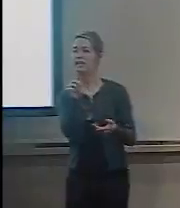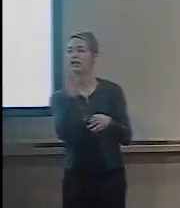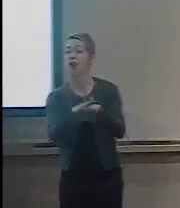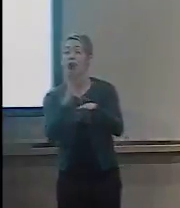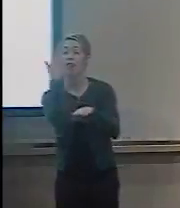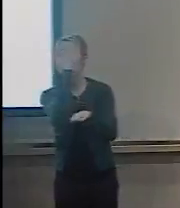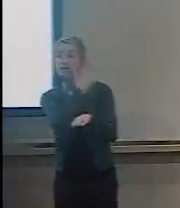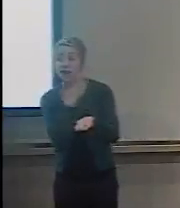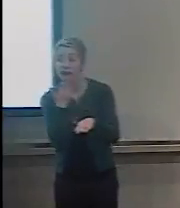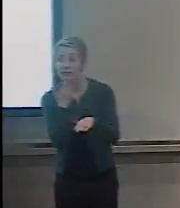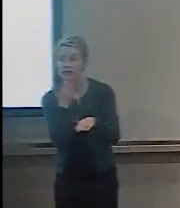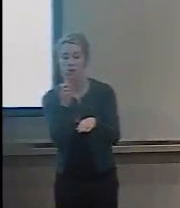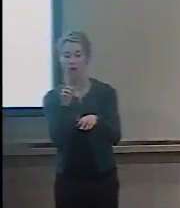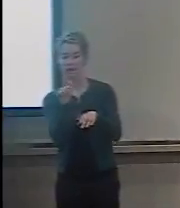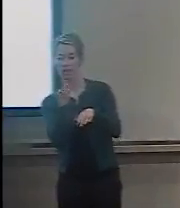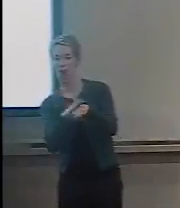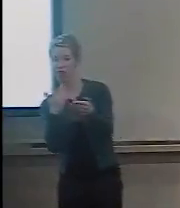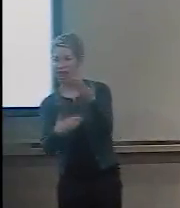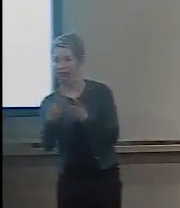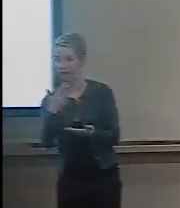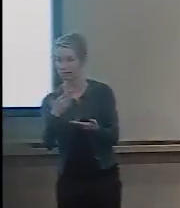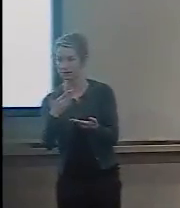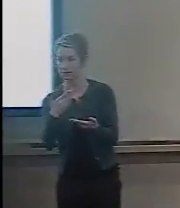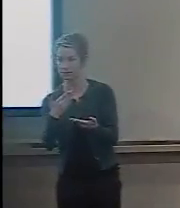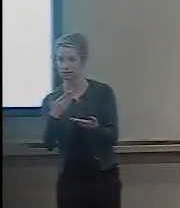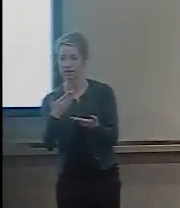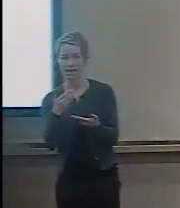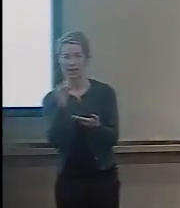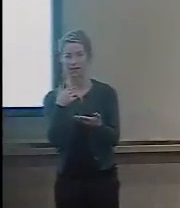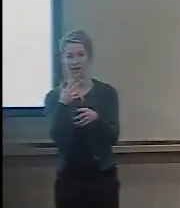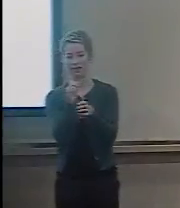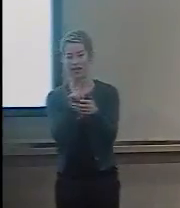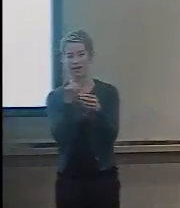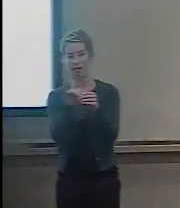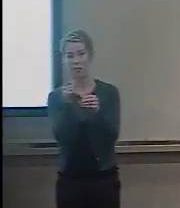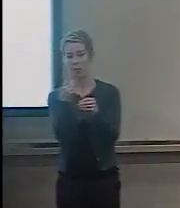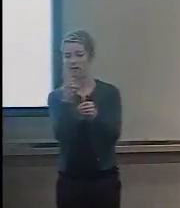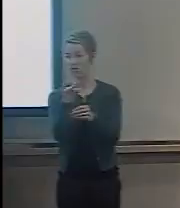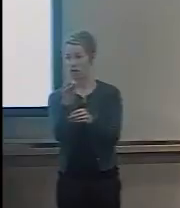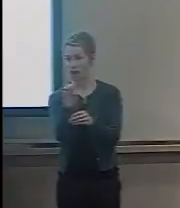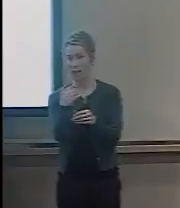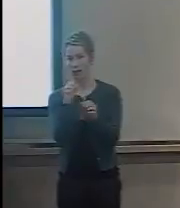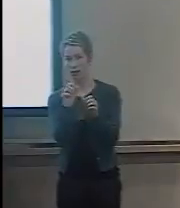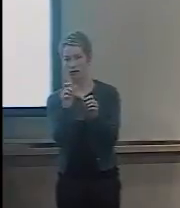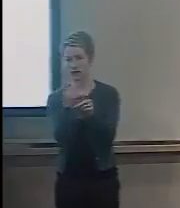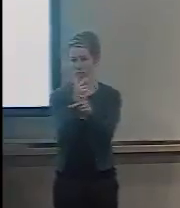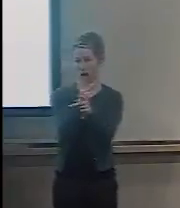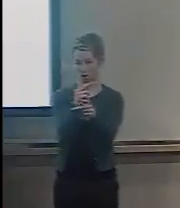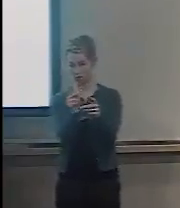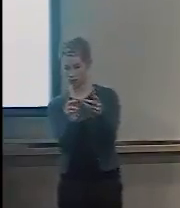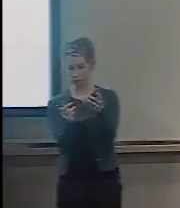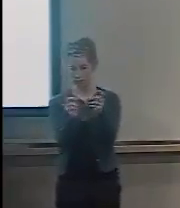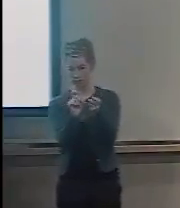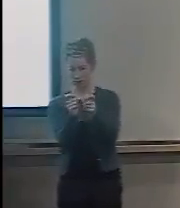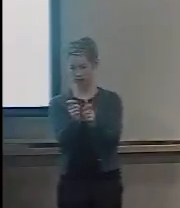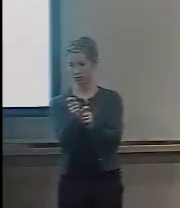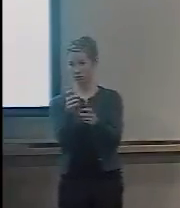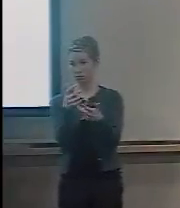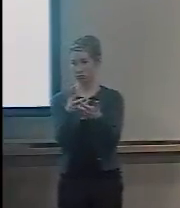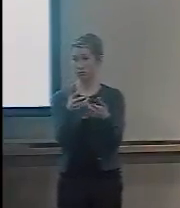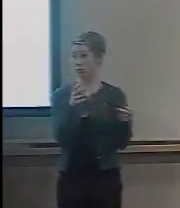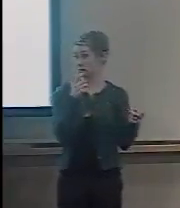the face or these are the hands, and if I get them in one freeze frame, then you could probably figure out where they're moving. Interesting